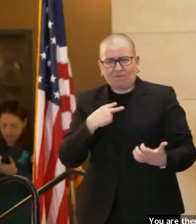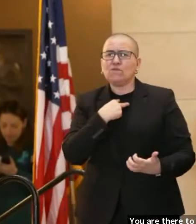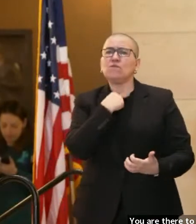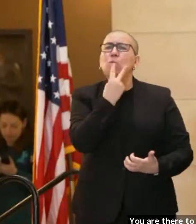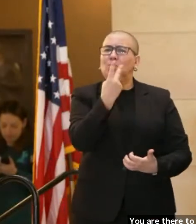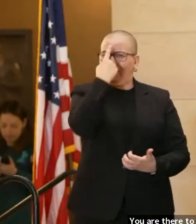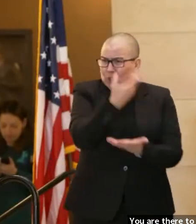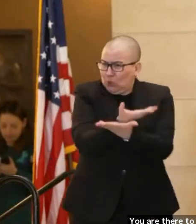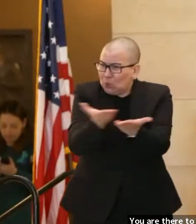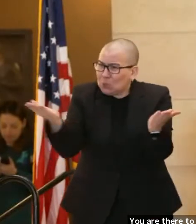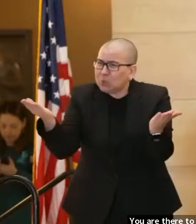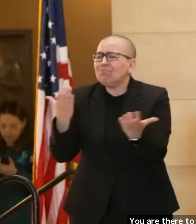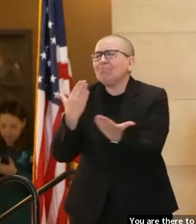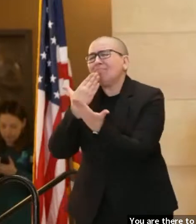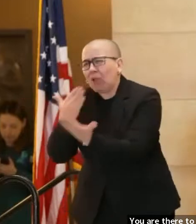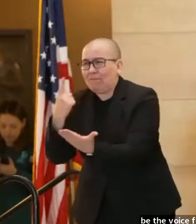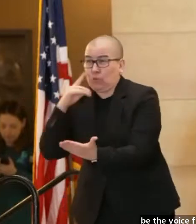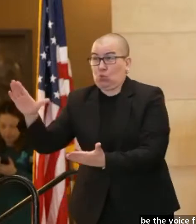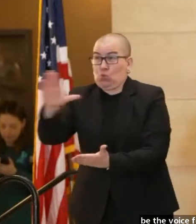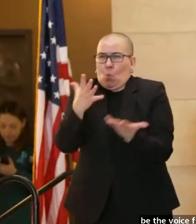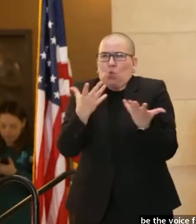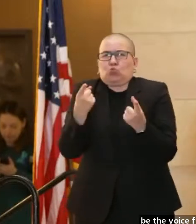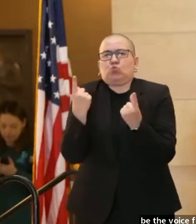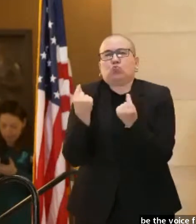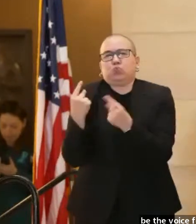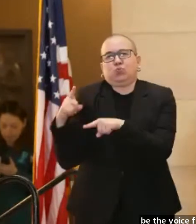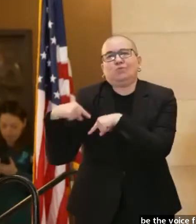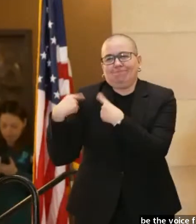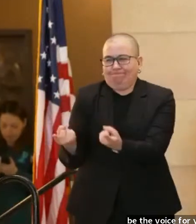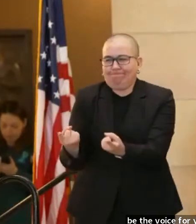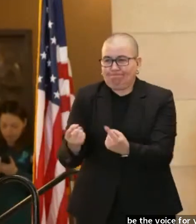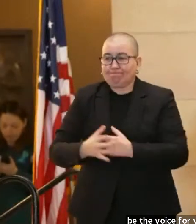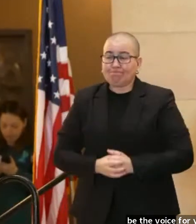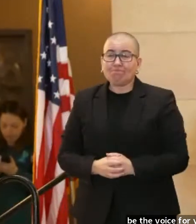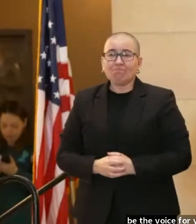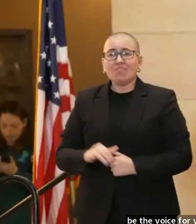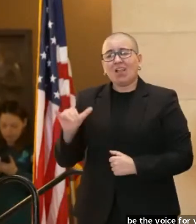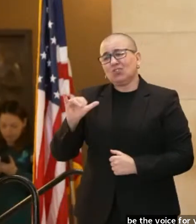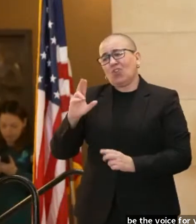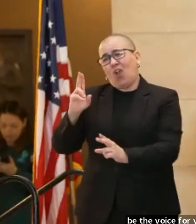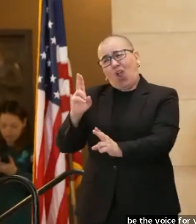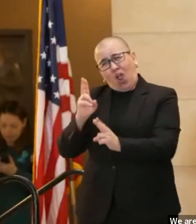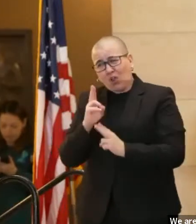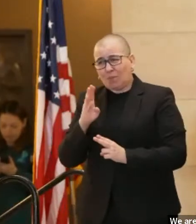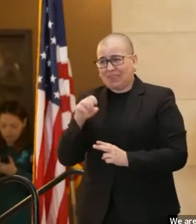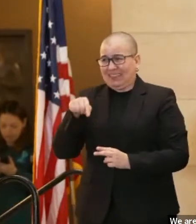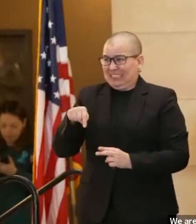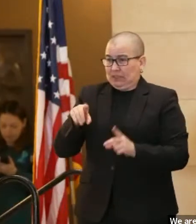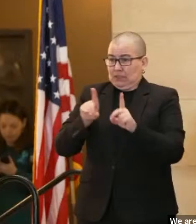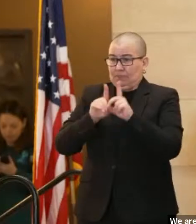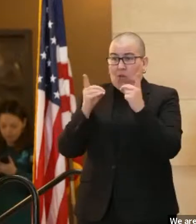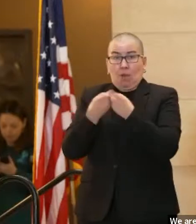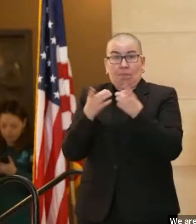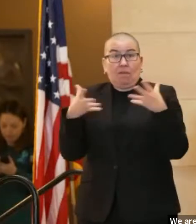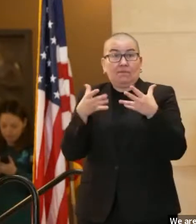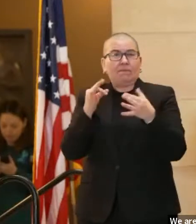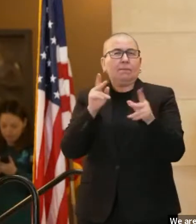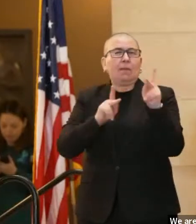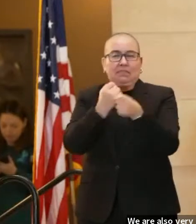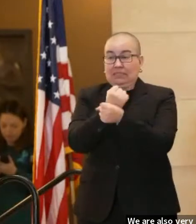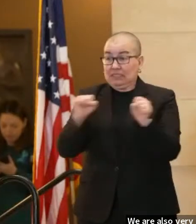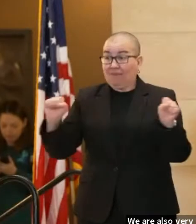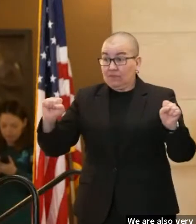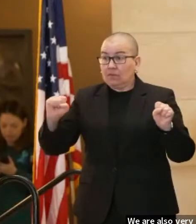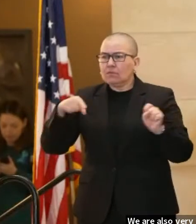to thank you for what you're doing. We are also very honored within the Department of Public Safety. You've heard a lot today about missing and